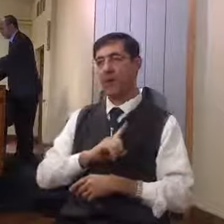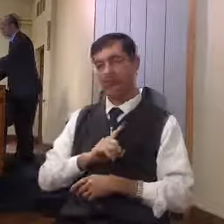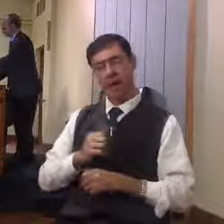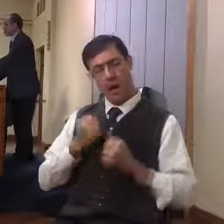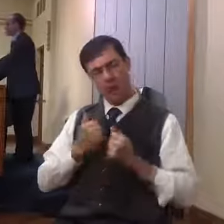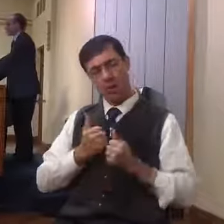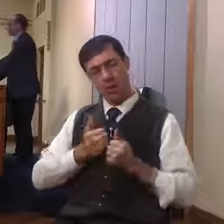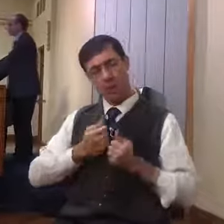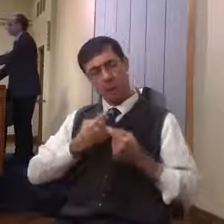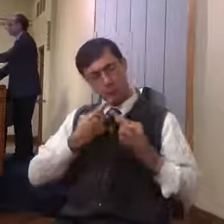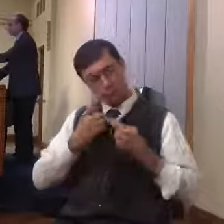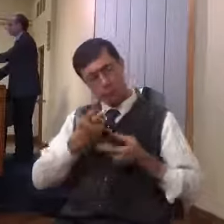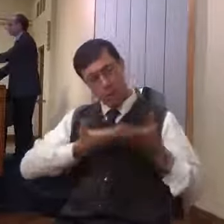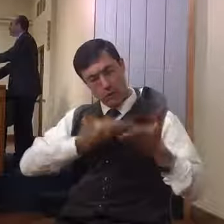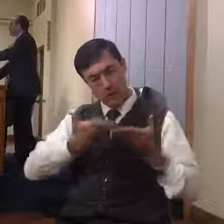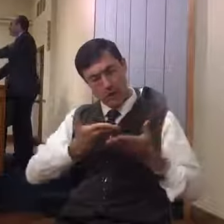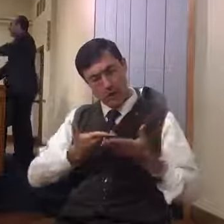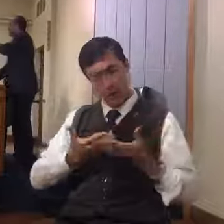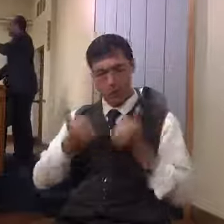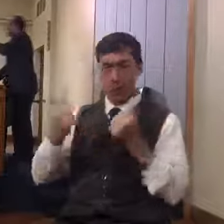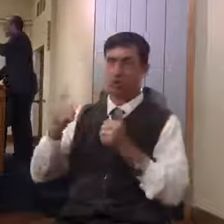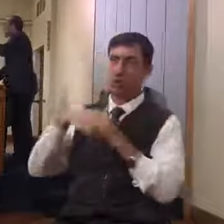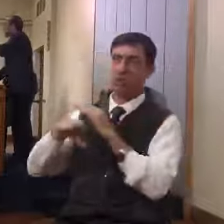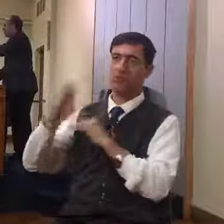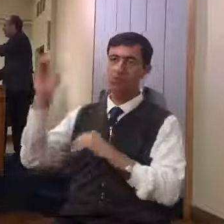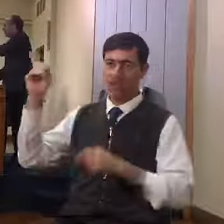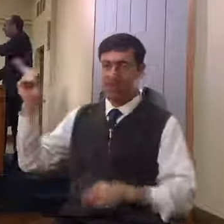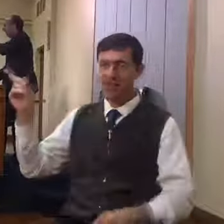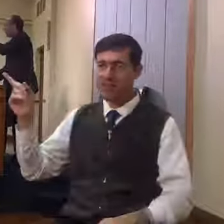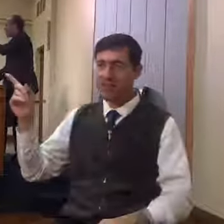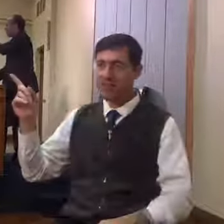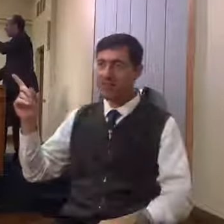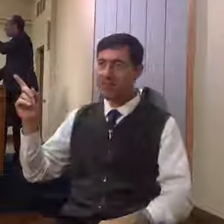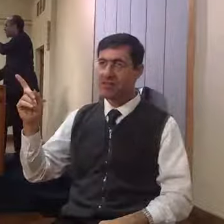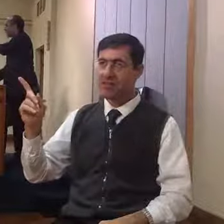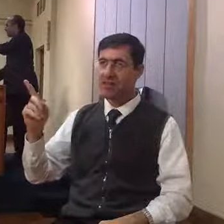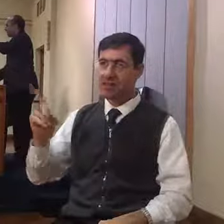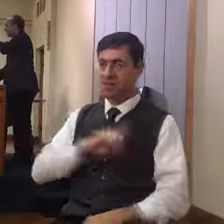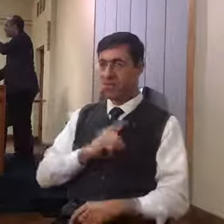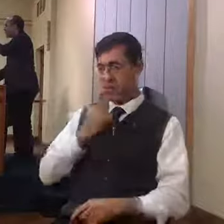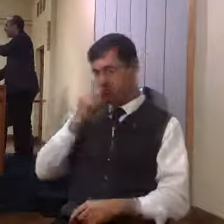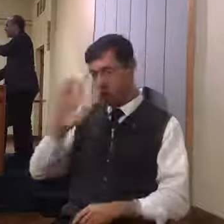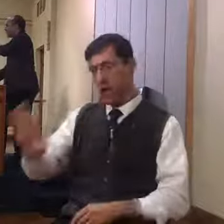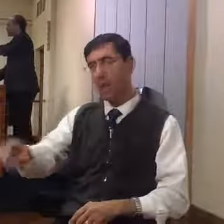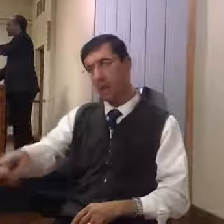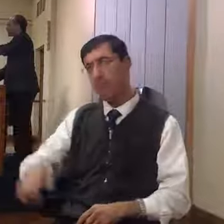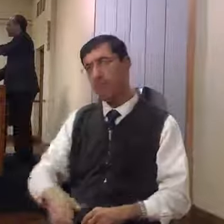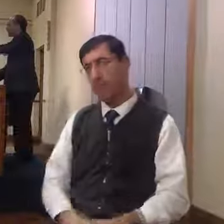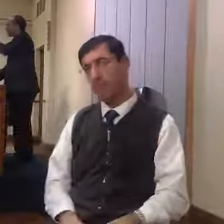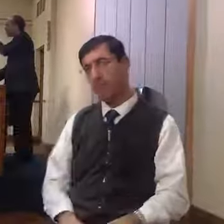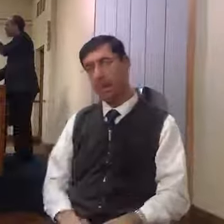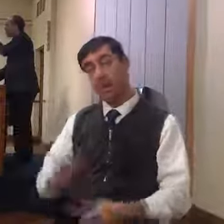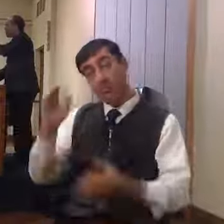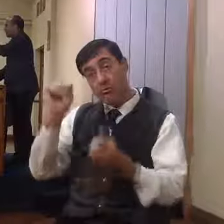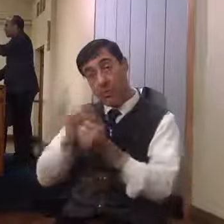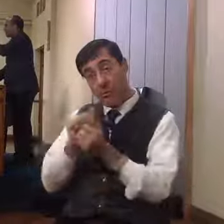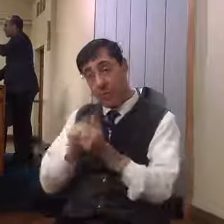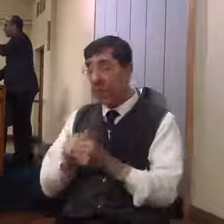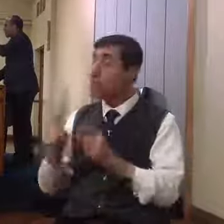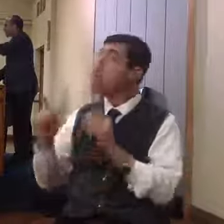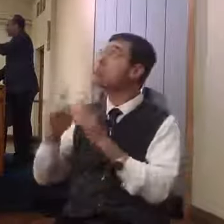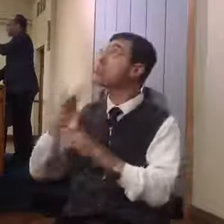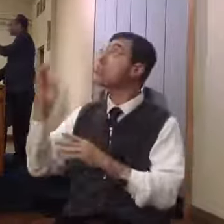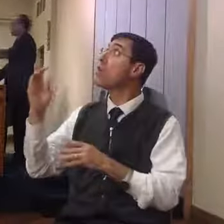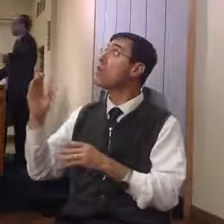in Christ. My dear friends, our freedom, Christ died to set us from the works of